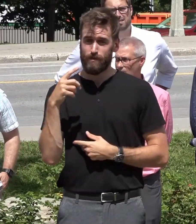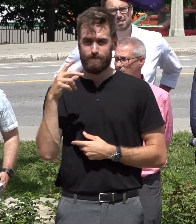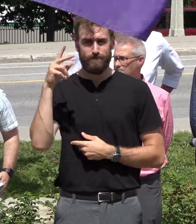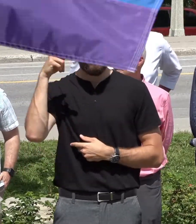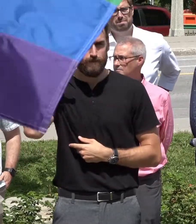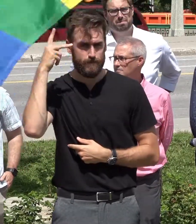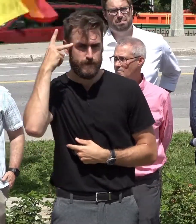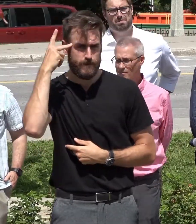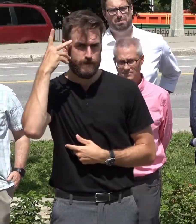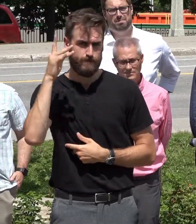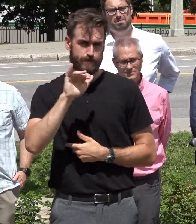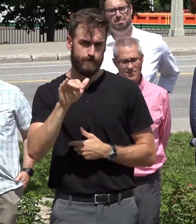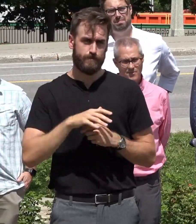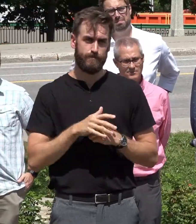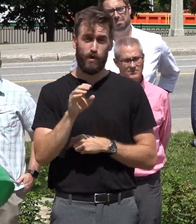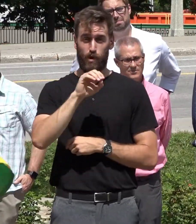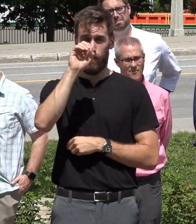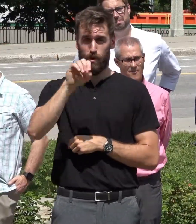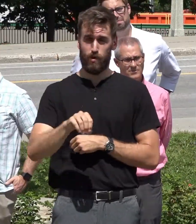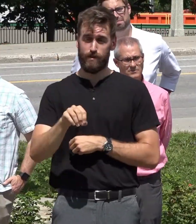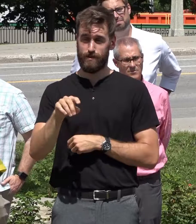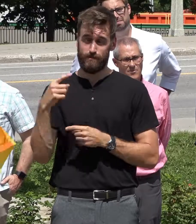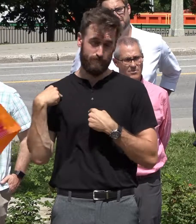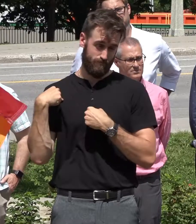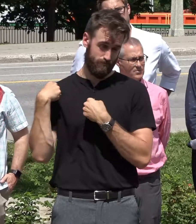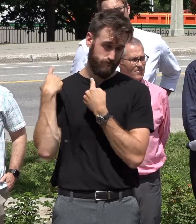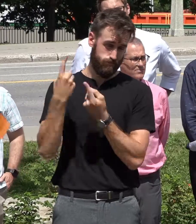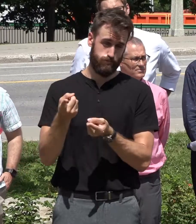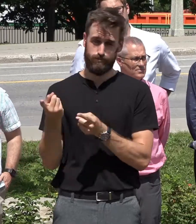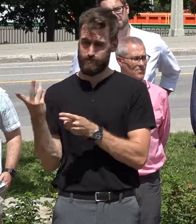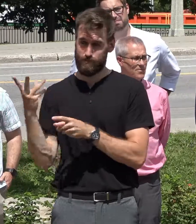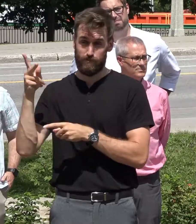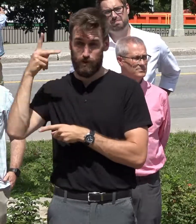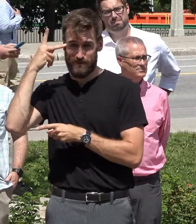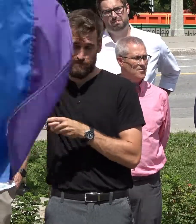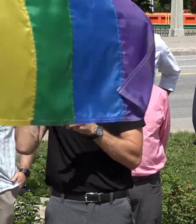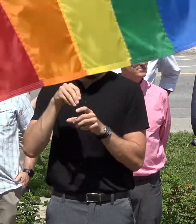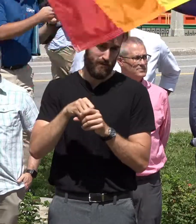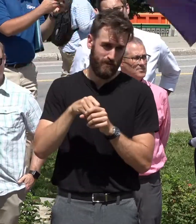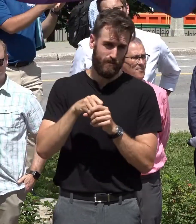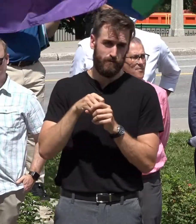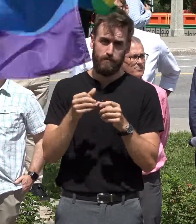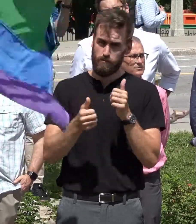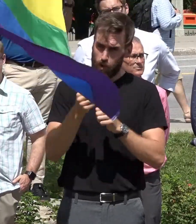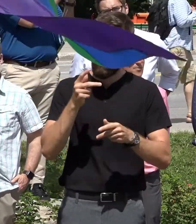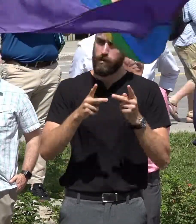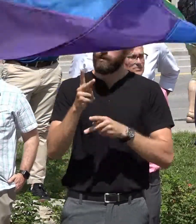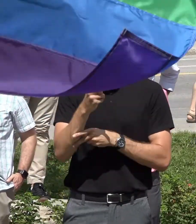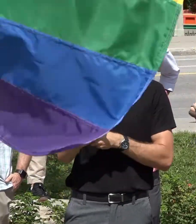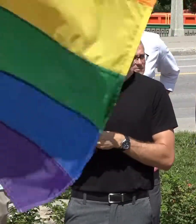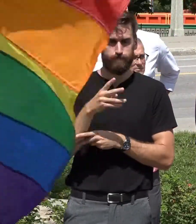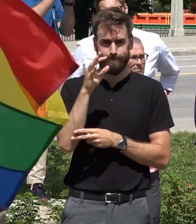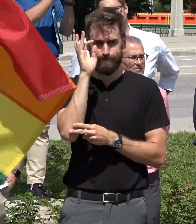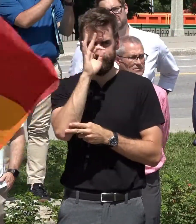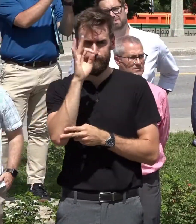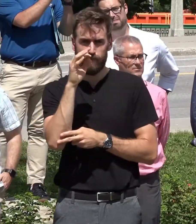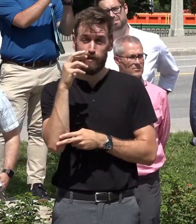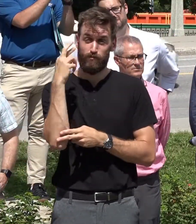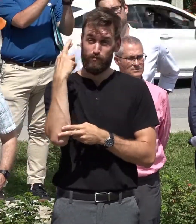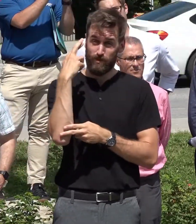political. Ottawa Pride has always been political. Most people don't know this, but the reason why we have our